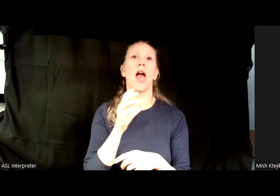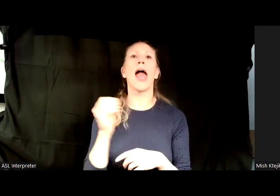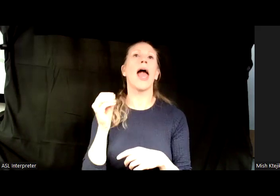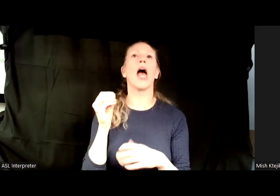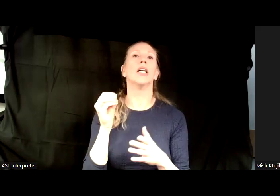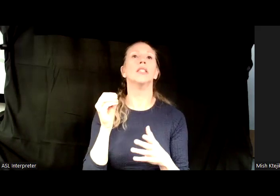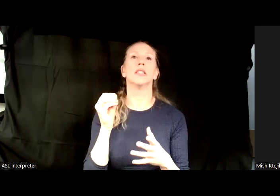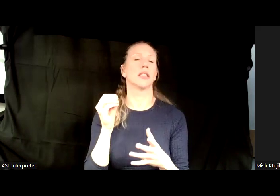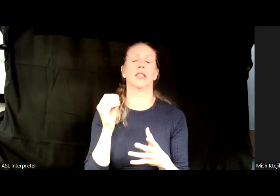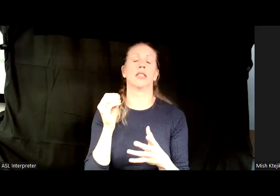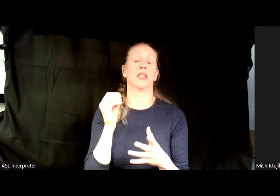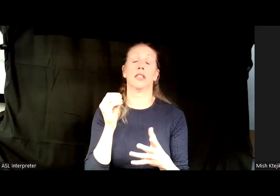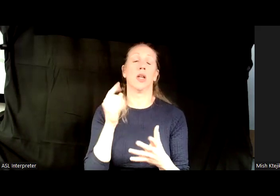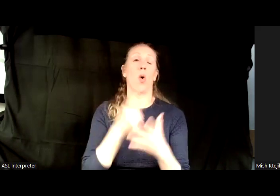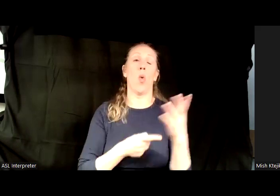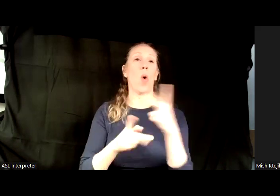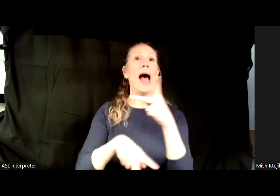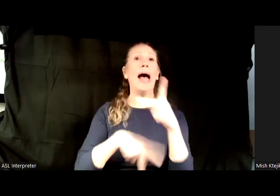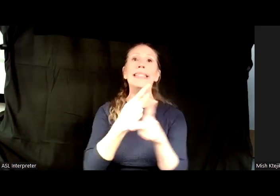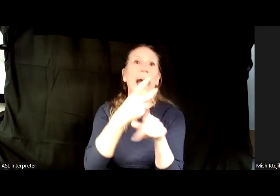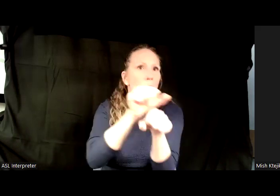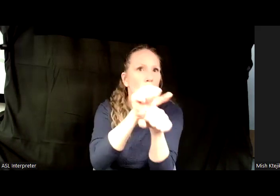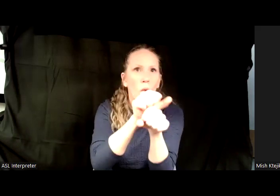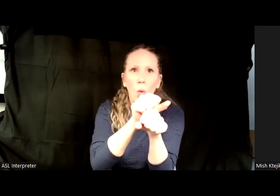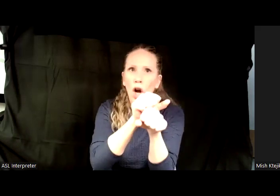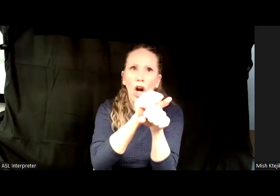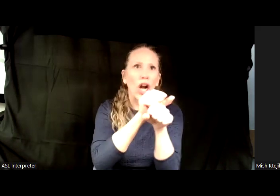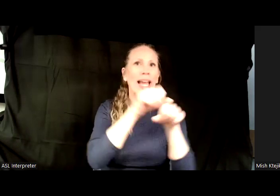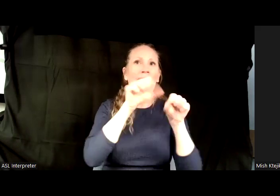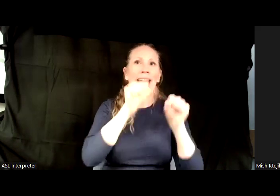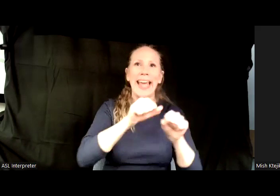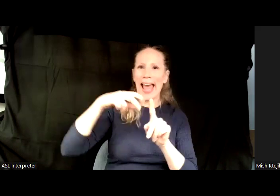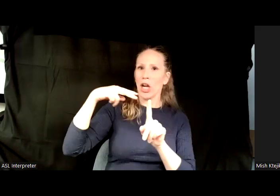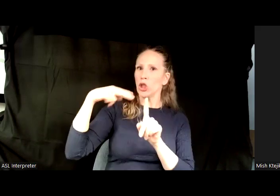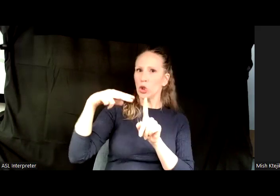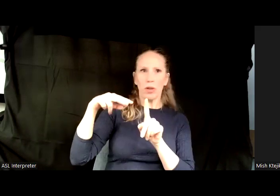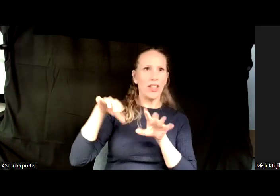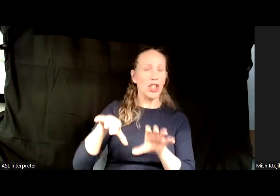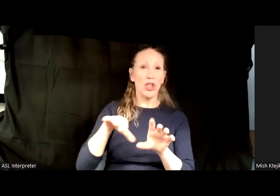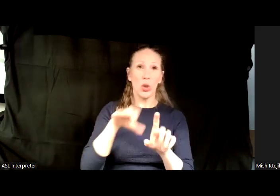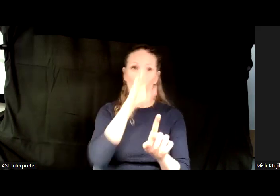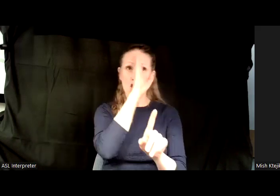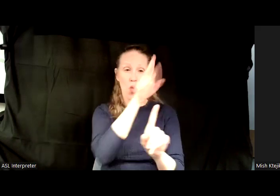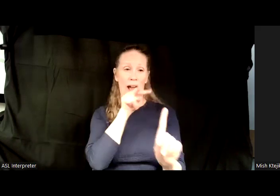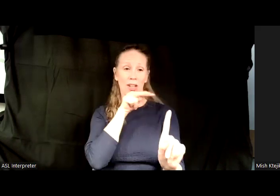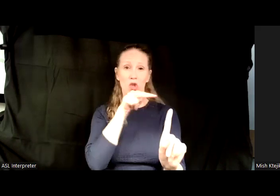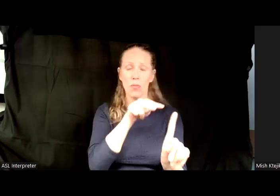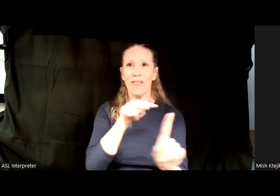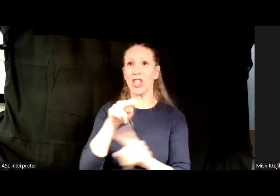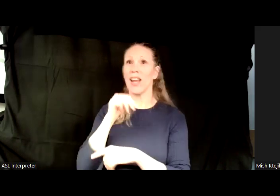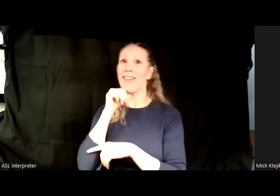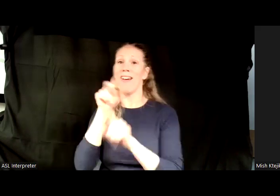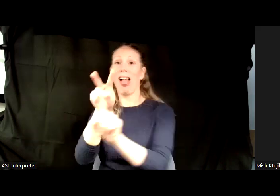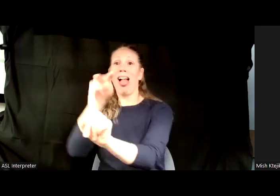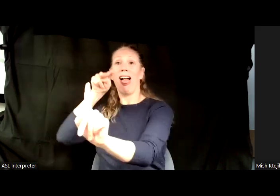what type of work are they supposed to be doing under supervision? Is there direct supervision, indirect? So a lot of things to